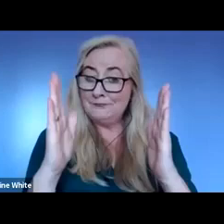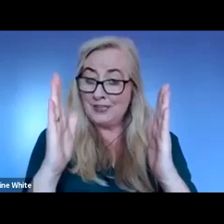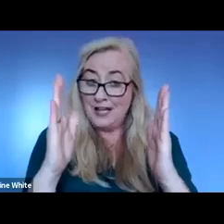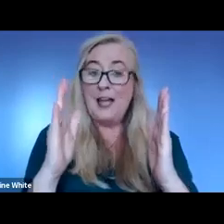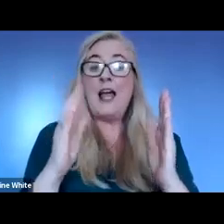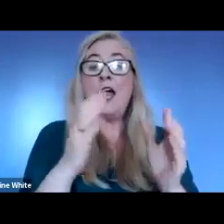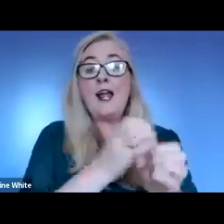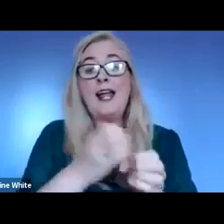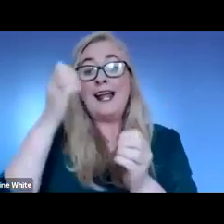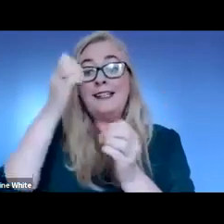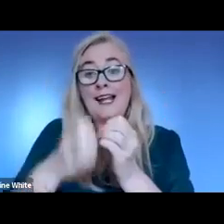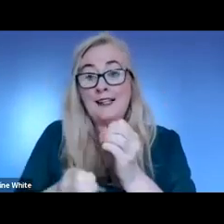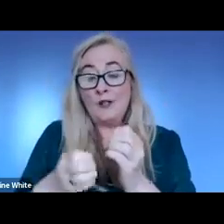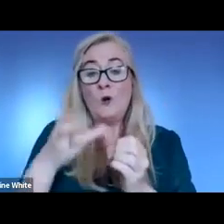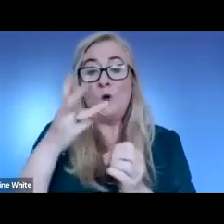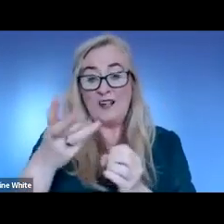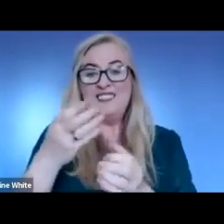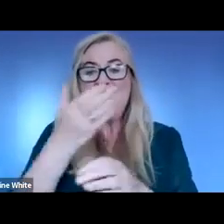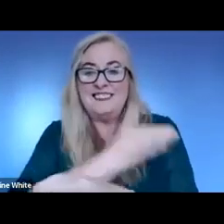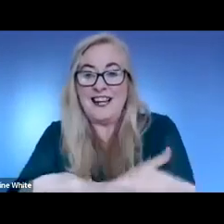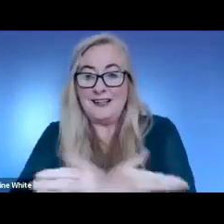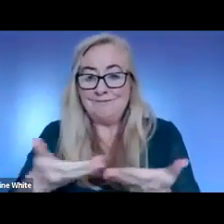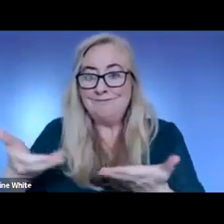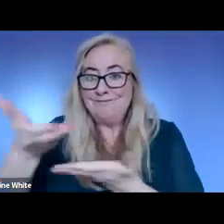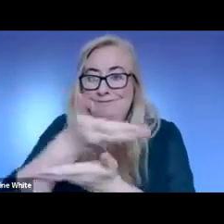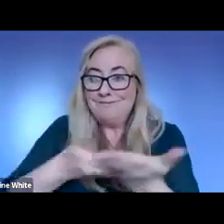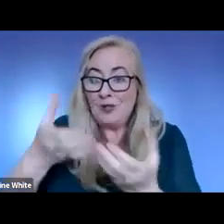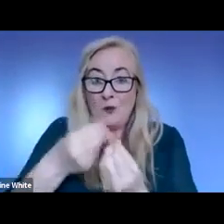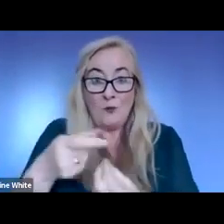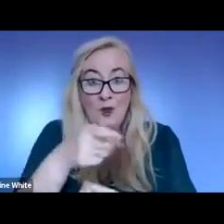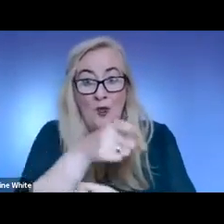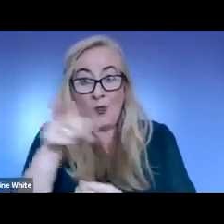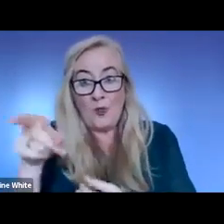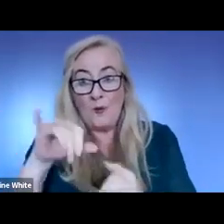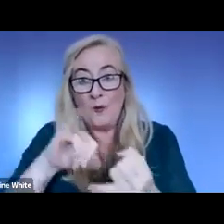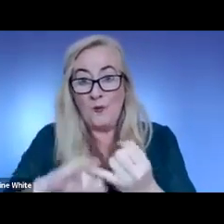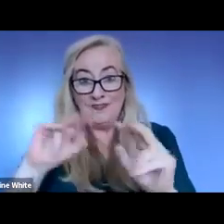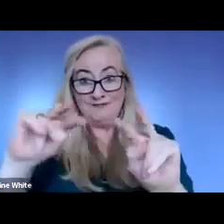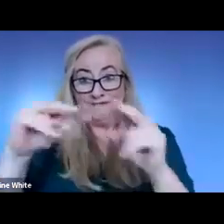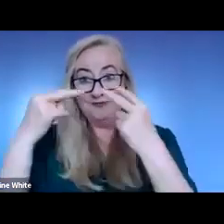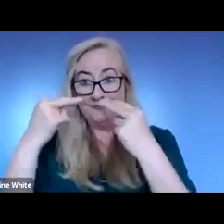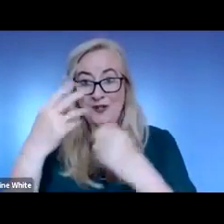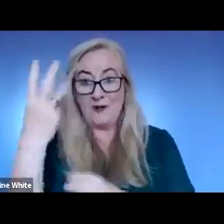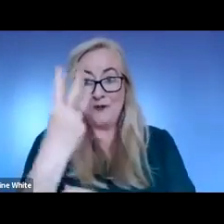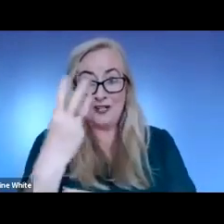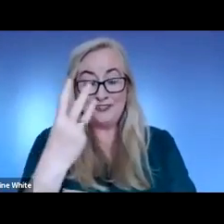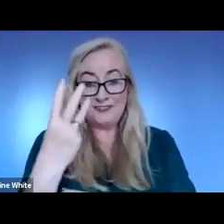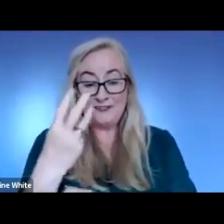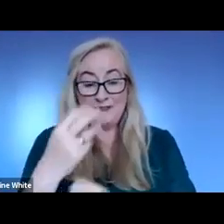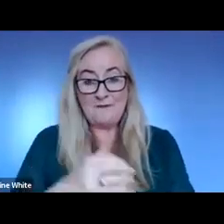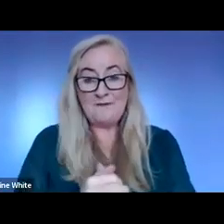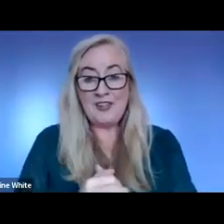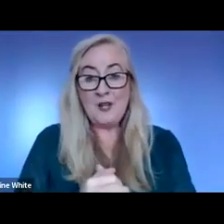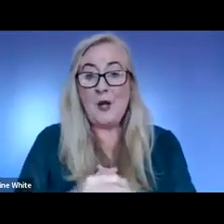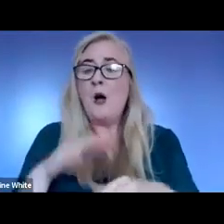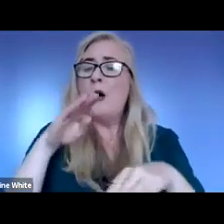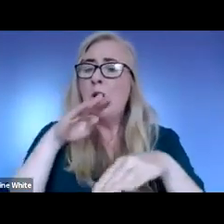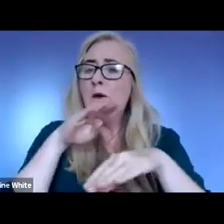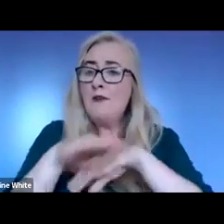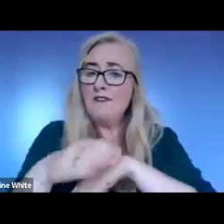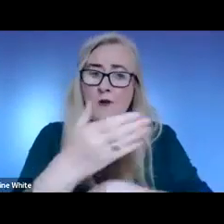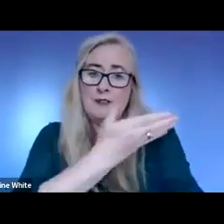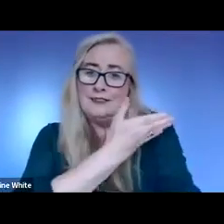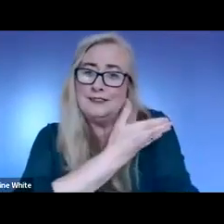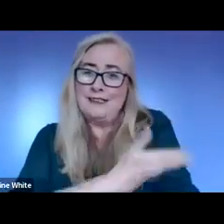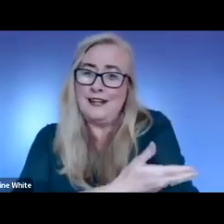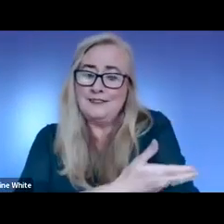conclude, we will begin the conversation with you, our attendees. Before we begin